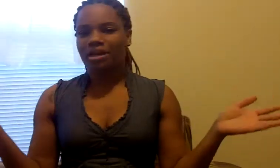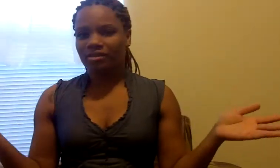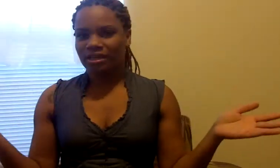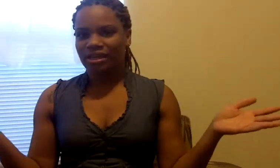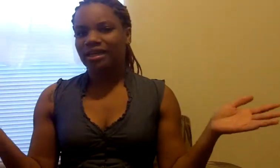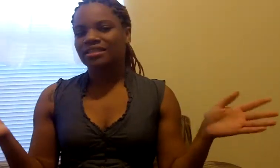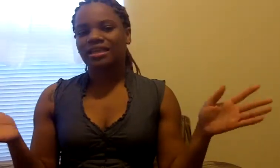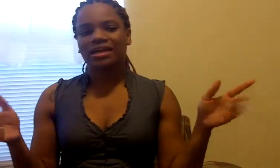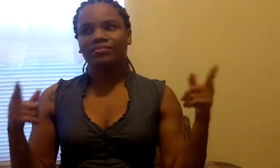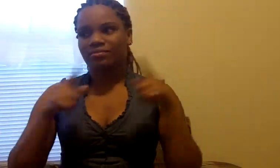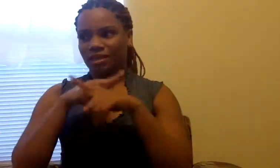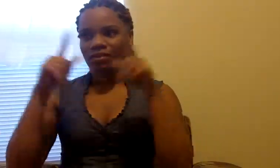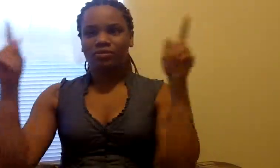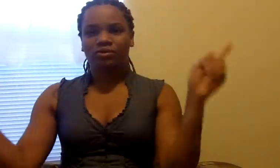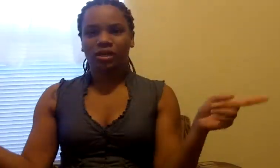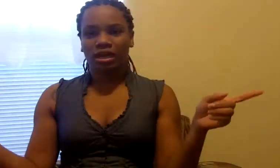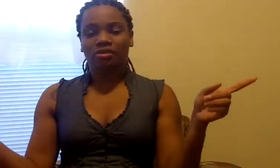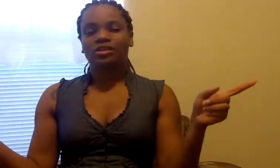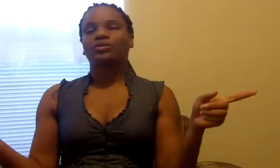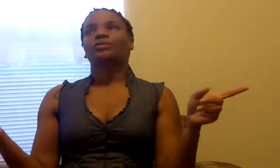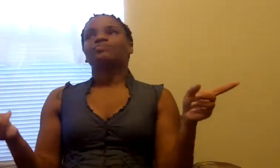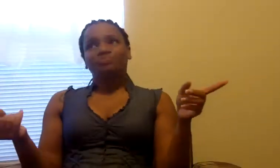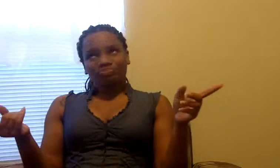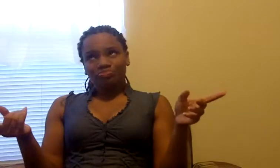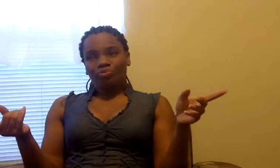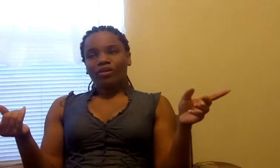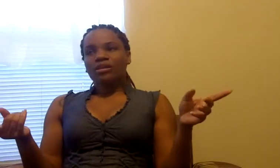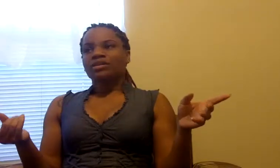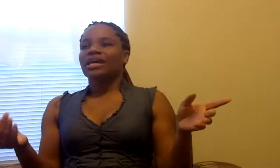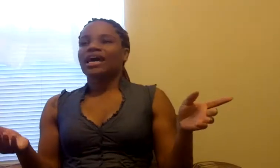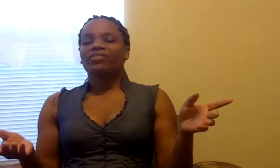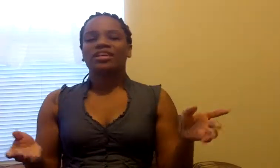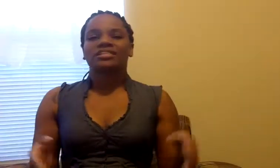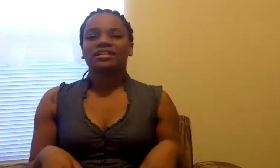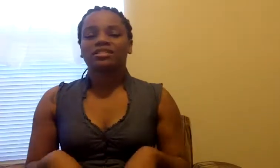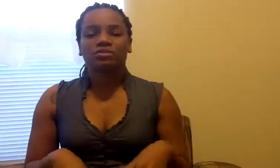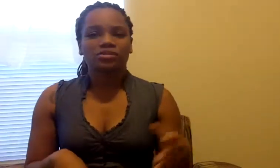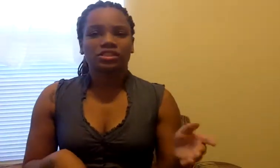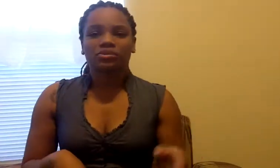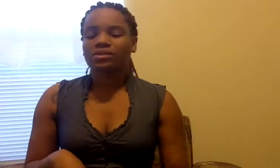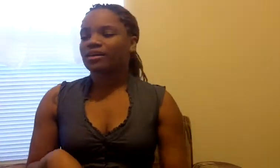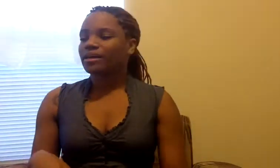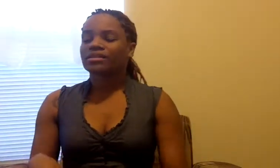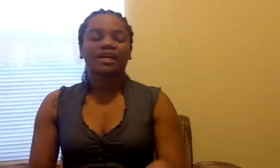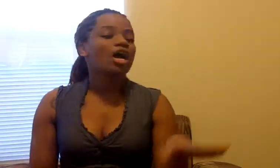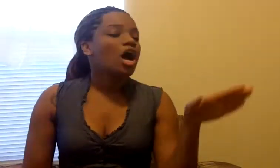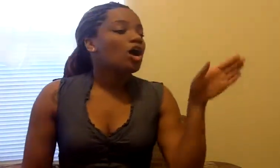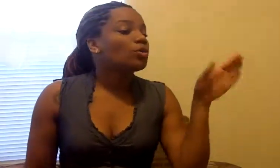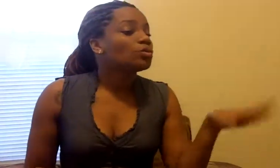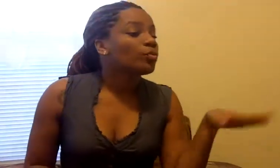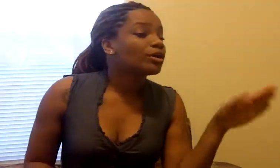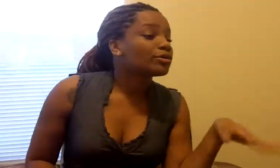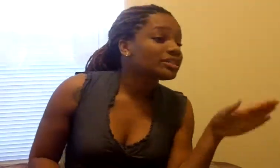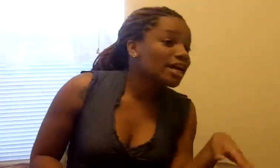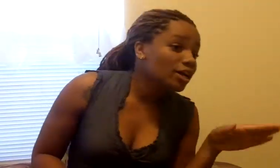other than that, it's like between y'all. So a lot of things that students or teachers come there and say, oh, well,